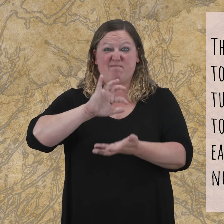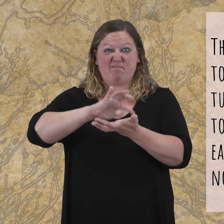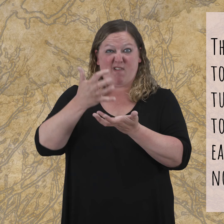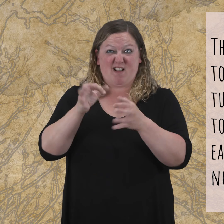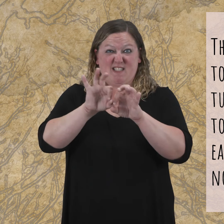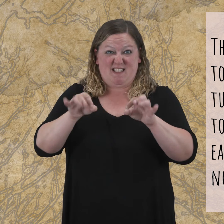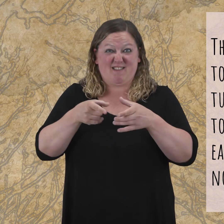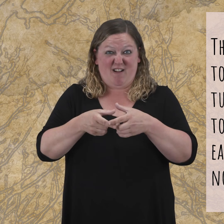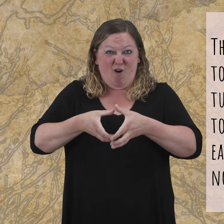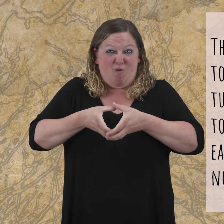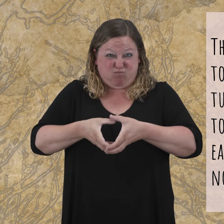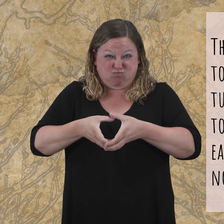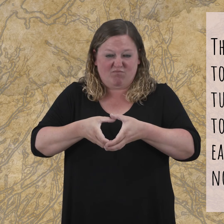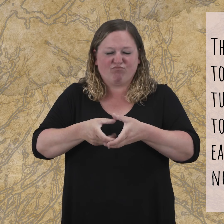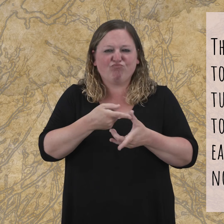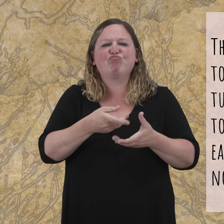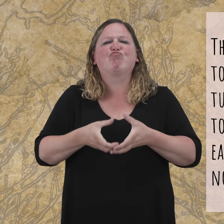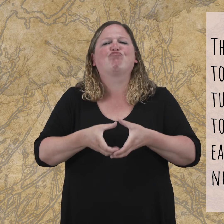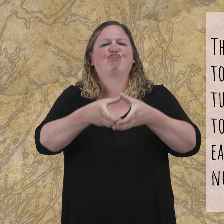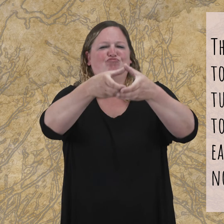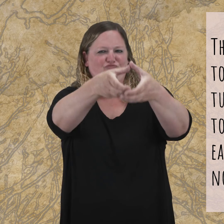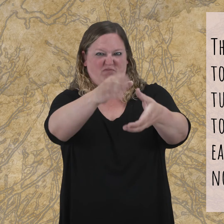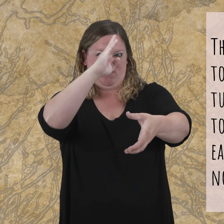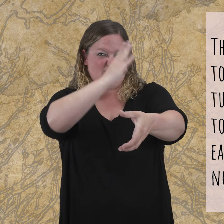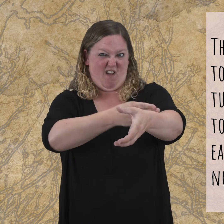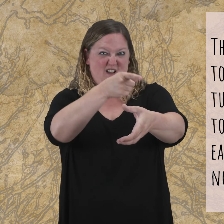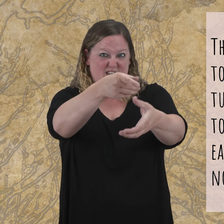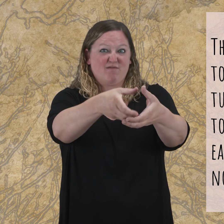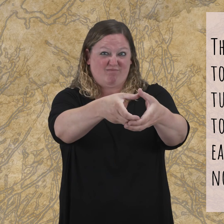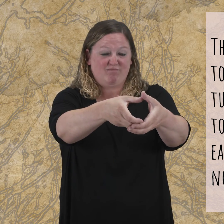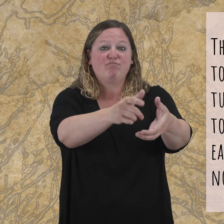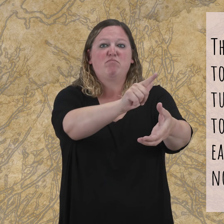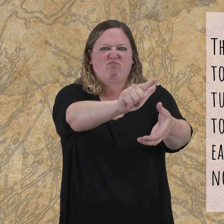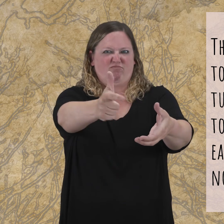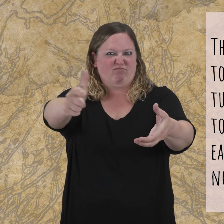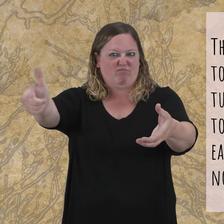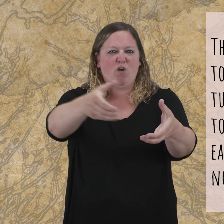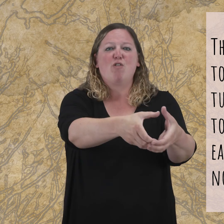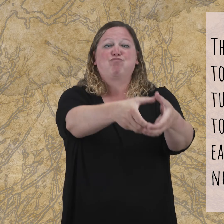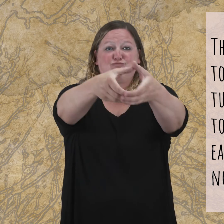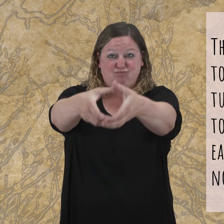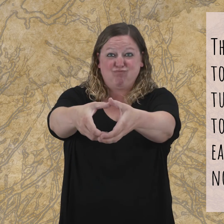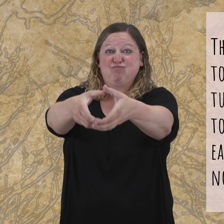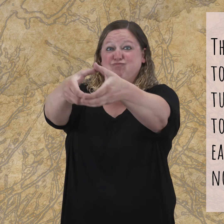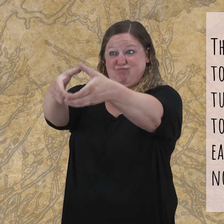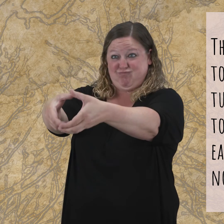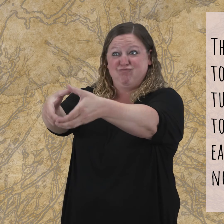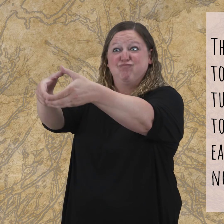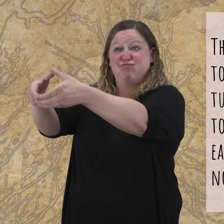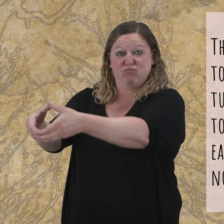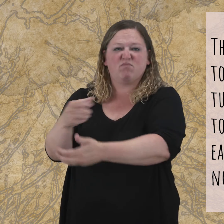Then, handing the bundle to each of his sons in turn, he told them to try to break